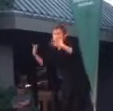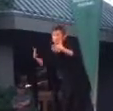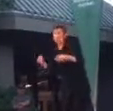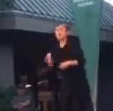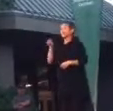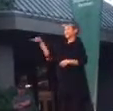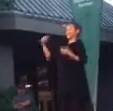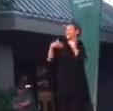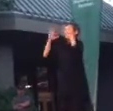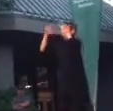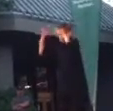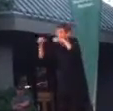up.